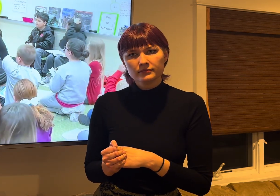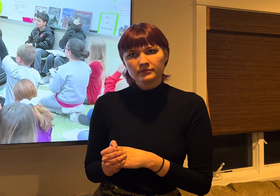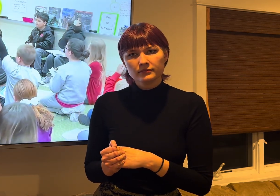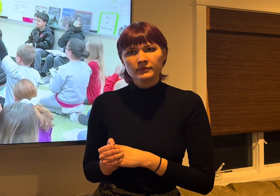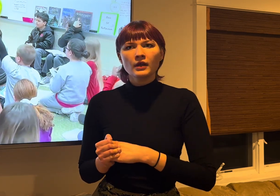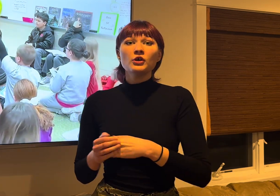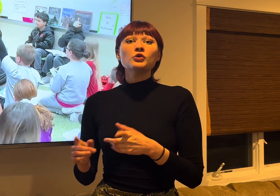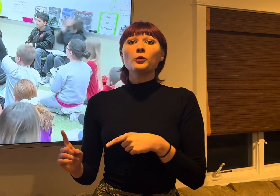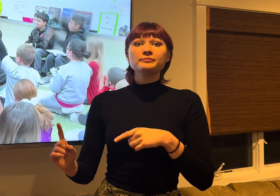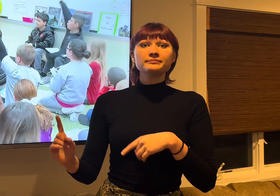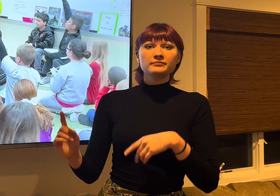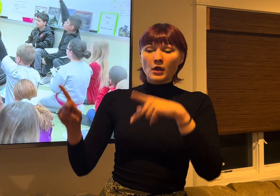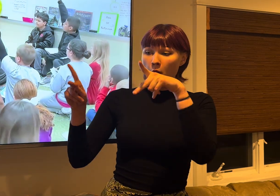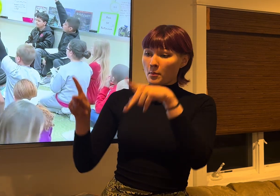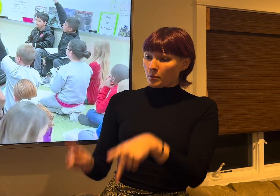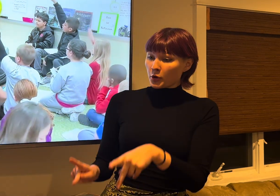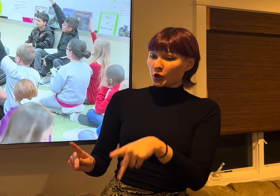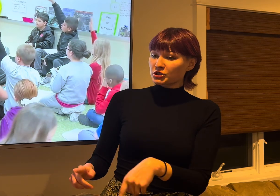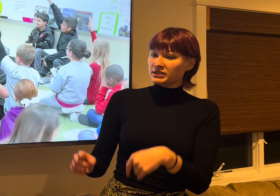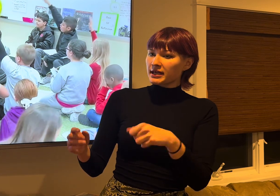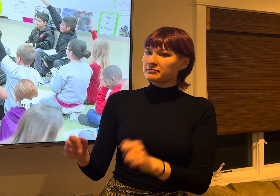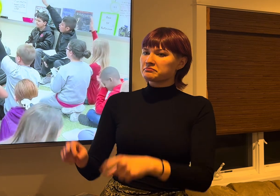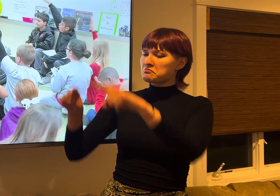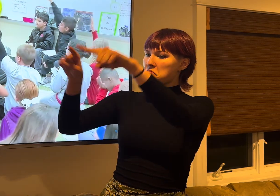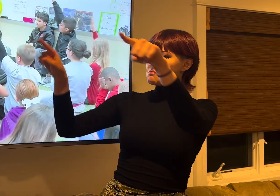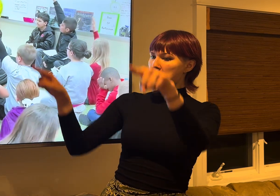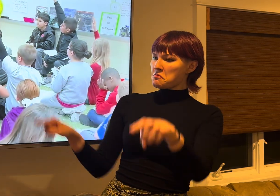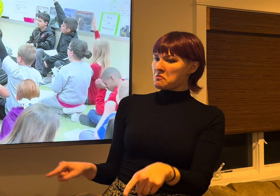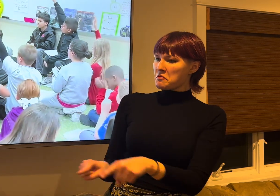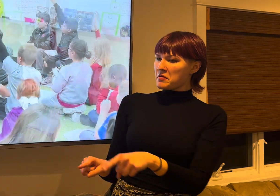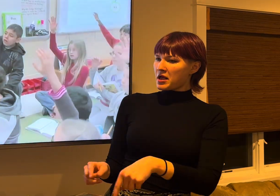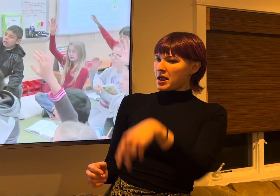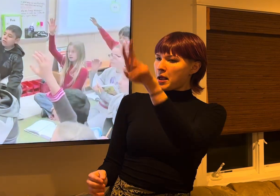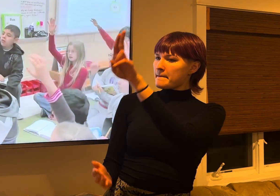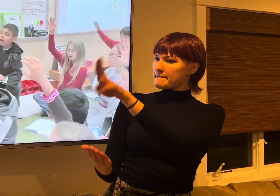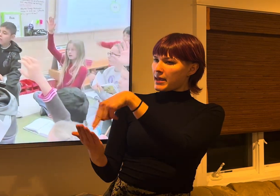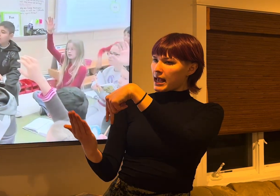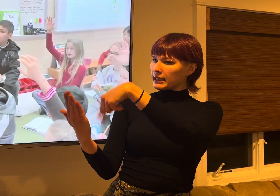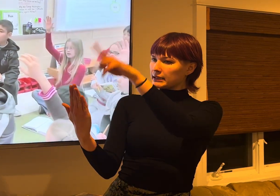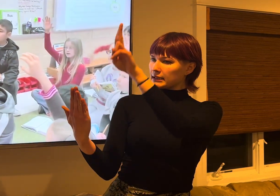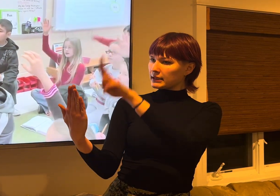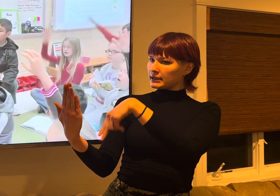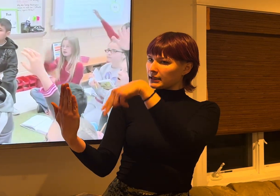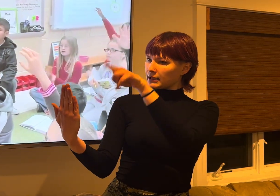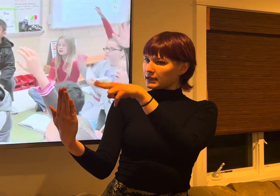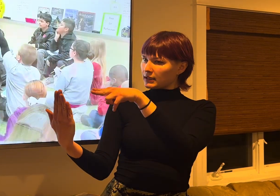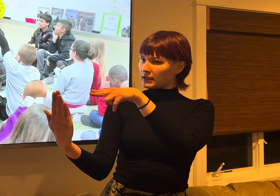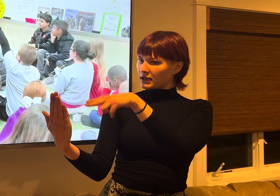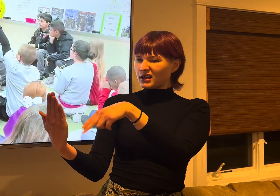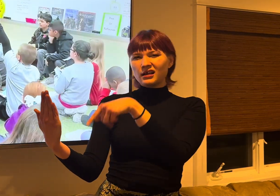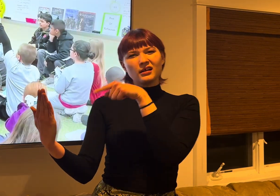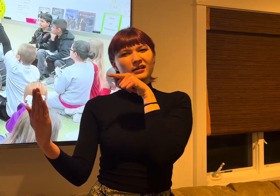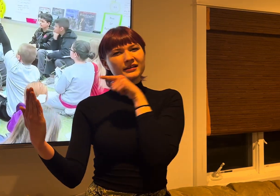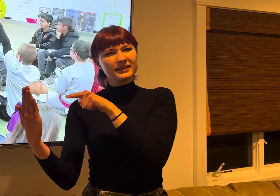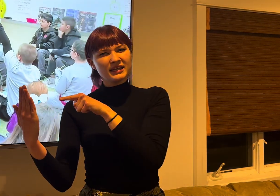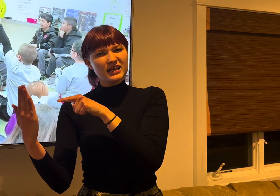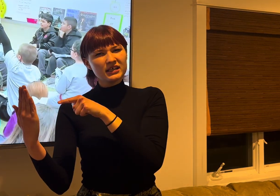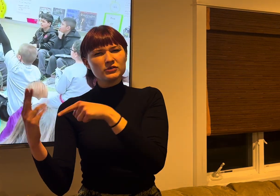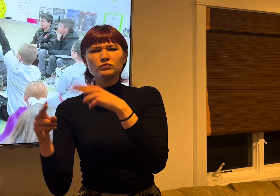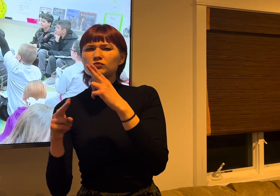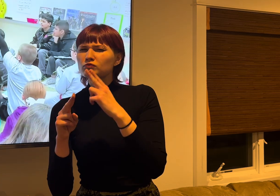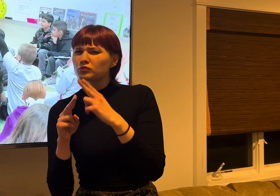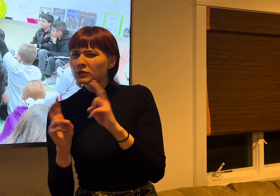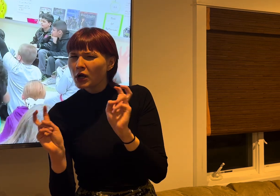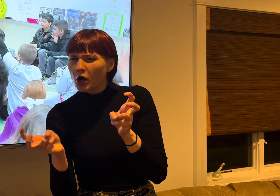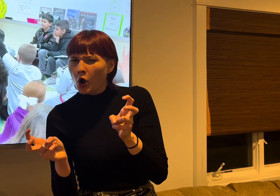painting of a person? What do we call a painting of a person? A lithograph? No. Think about